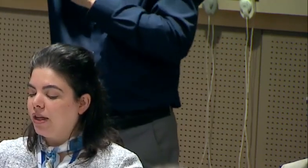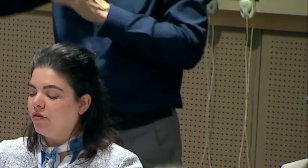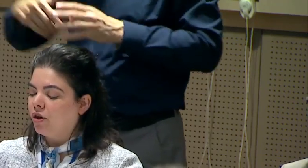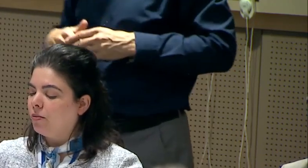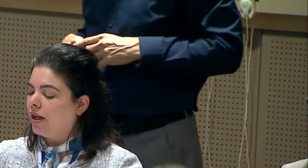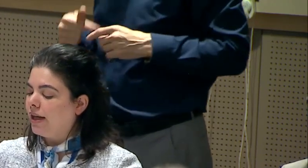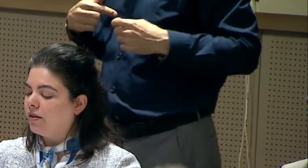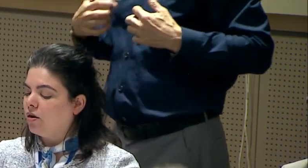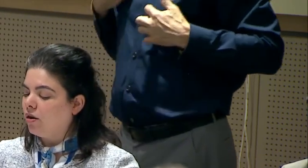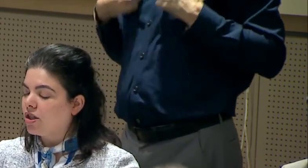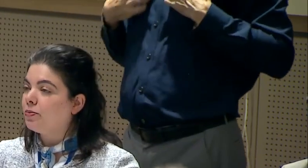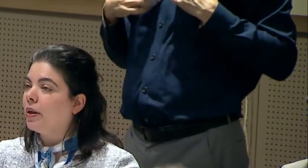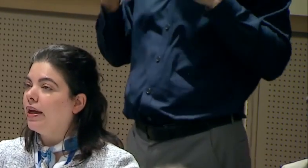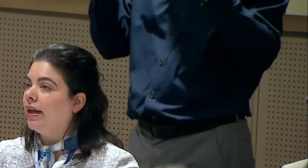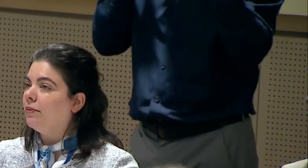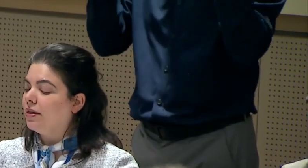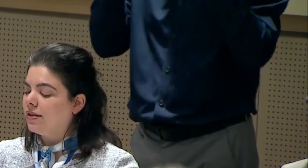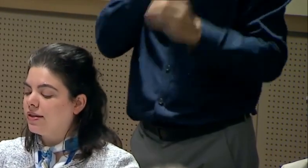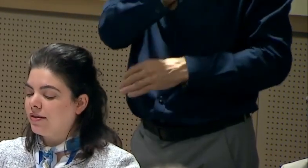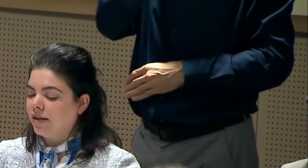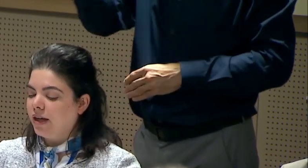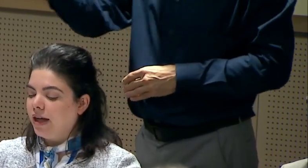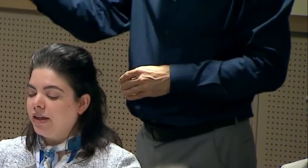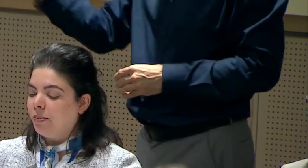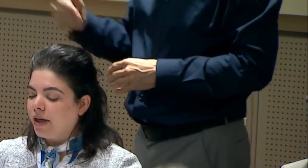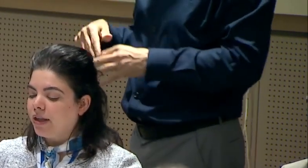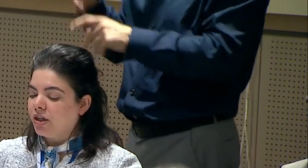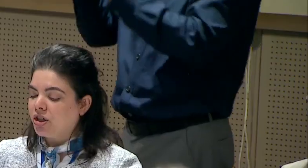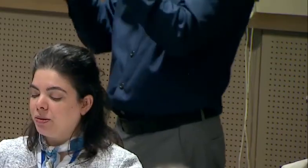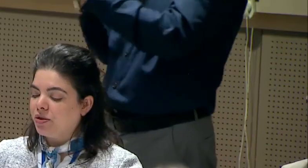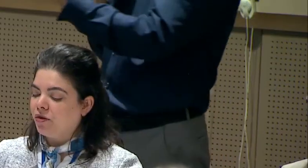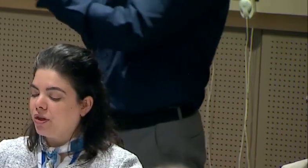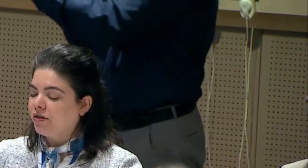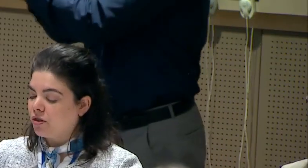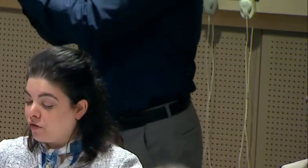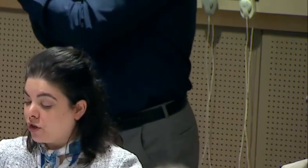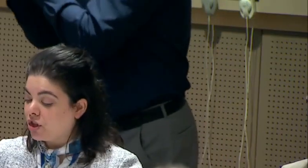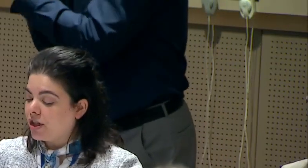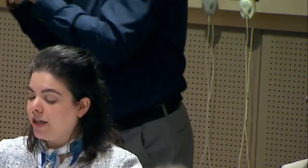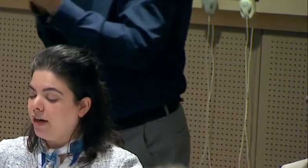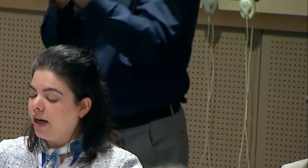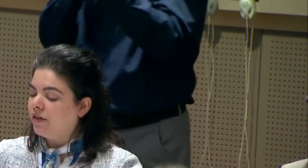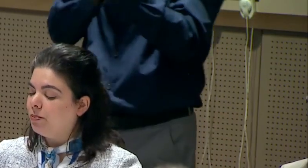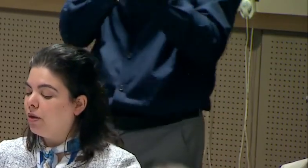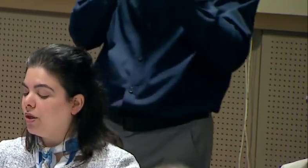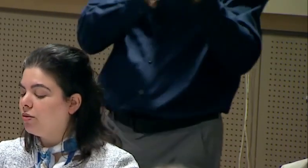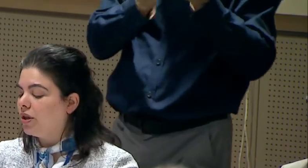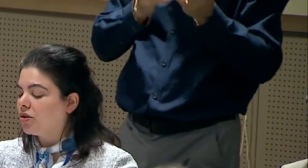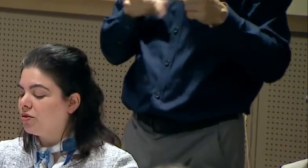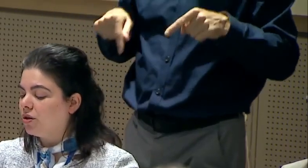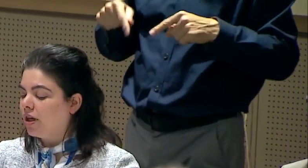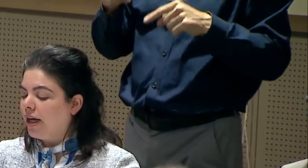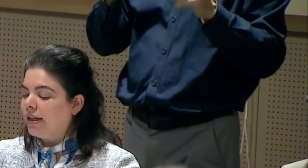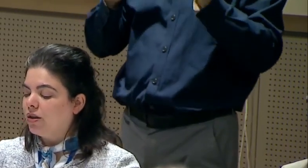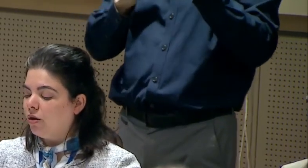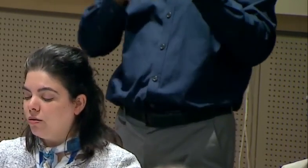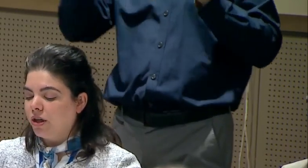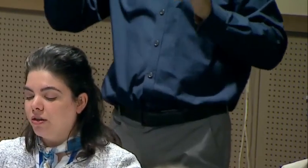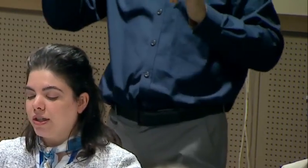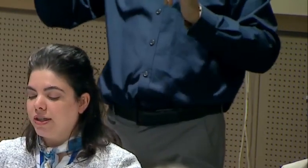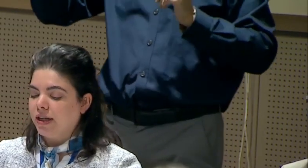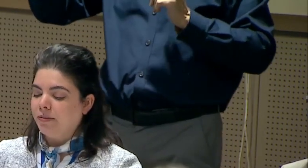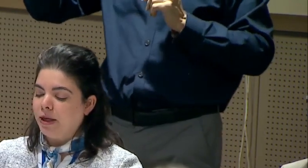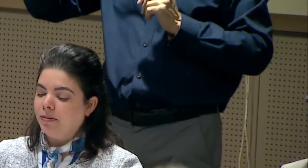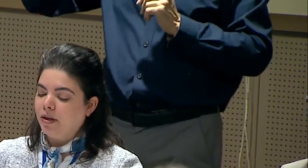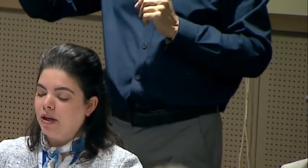that a platform like the COSP enables. The partnerships forged here have the power to ensure that